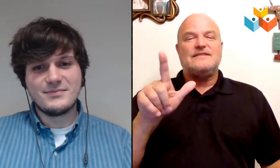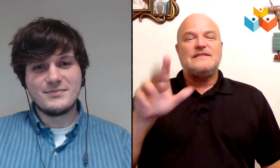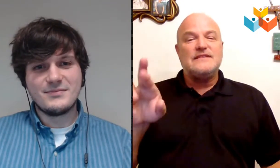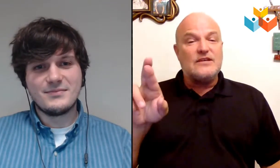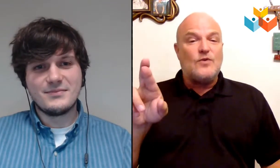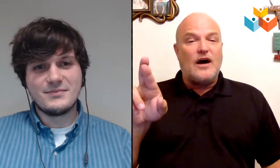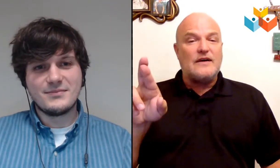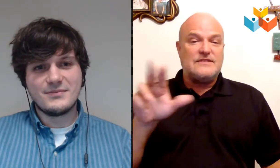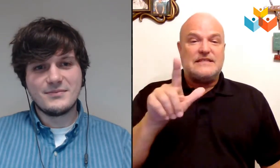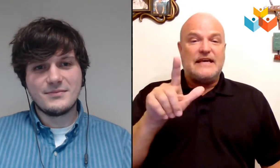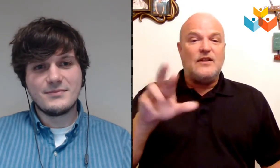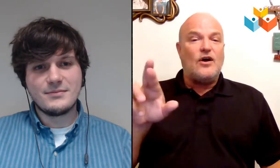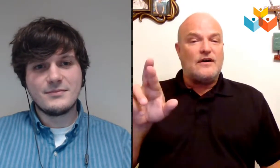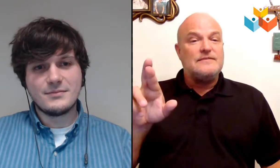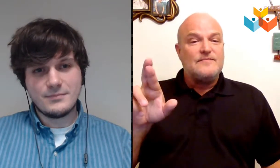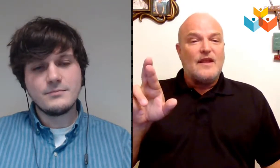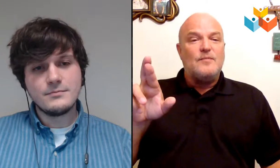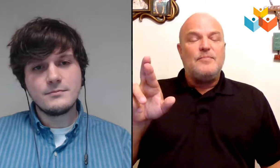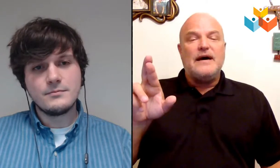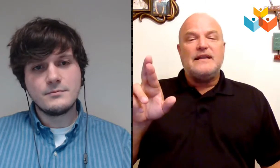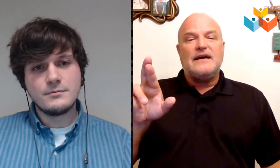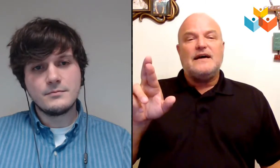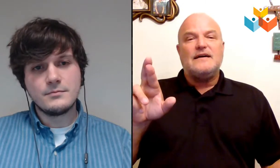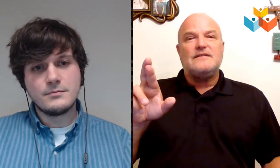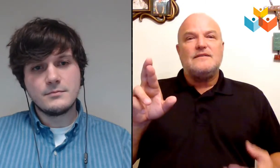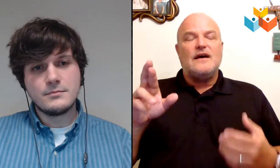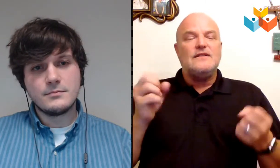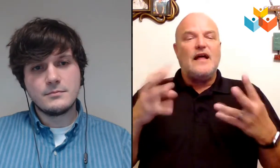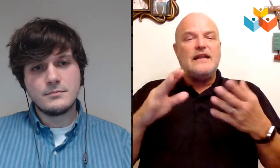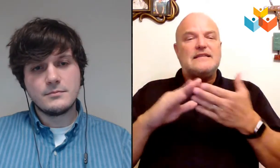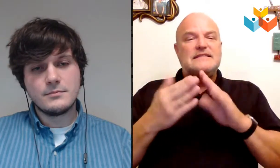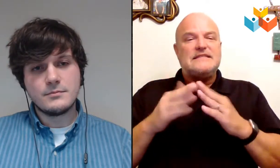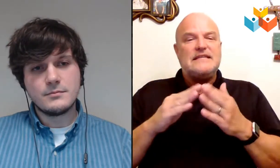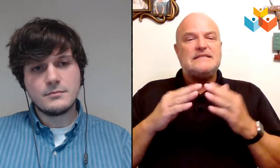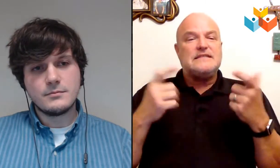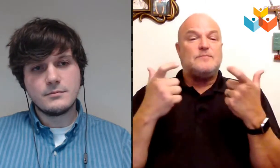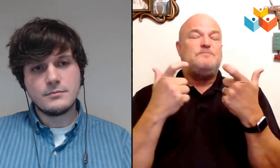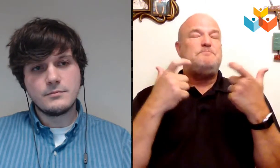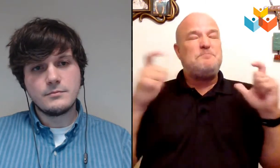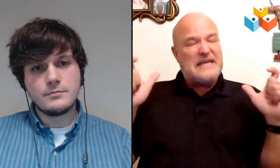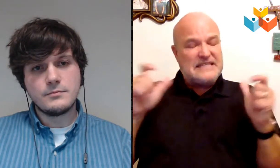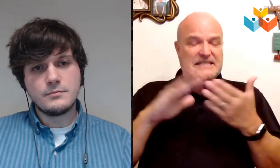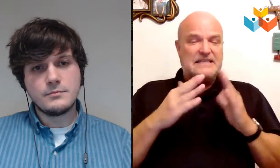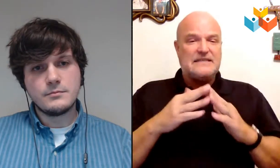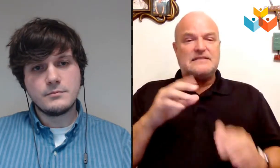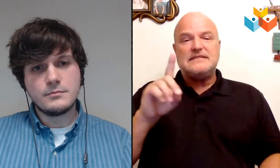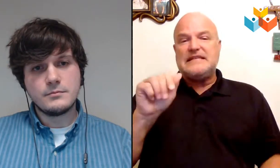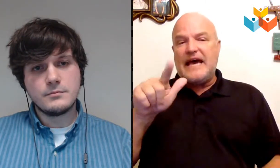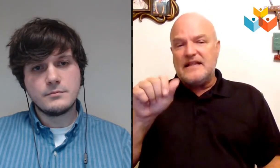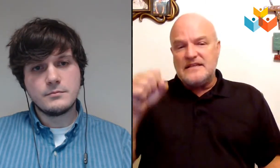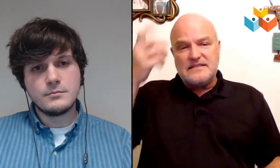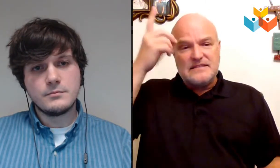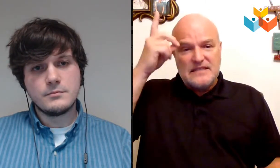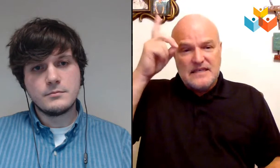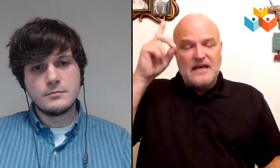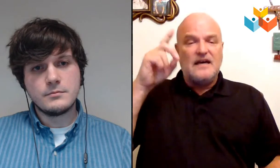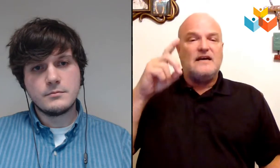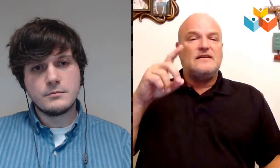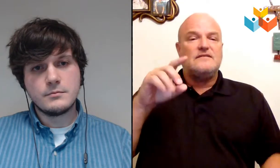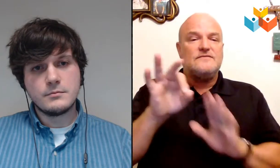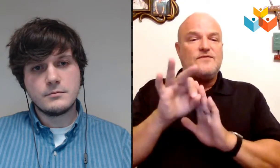no. Little Rock is just LR, but a lot of the cities, the big cities,